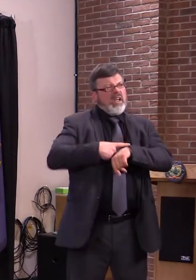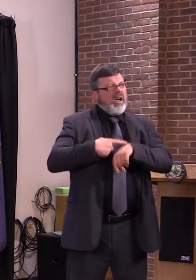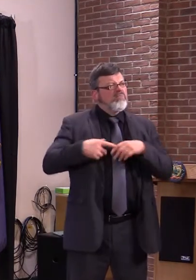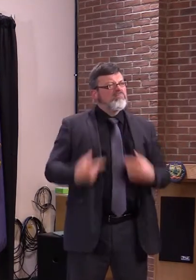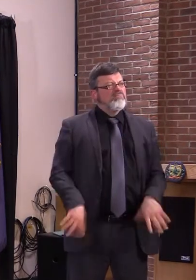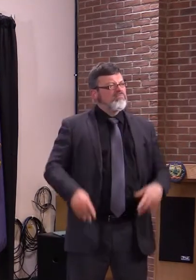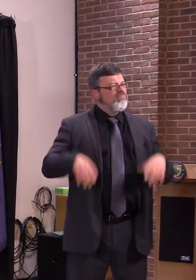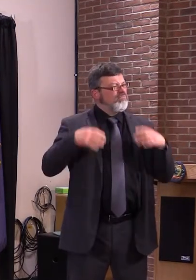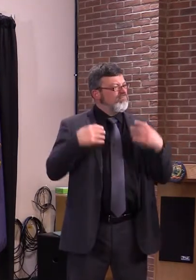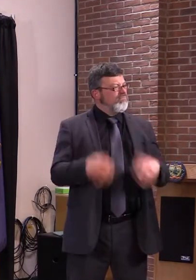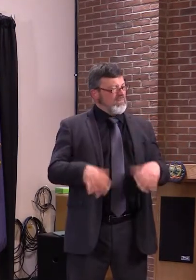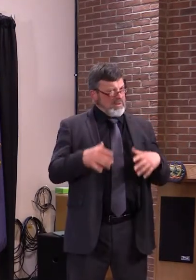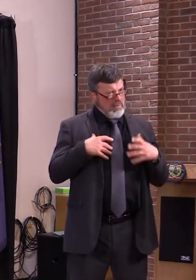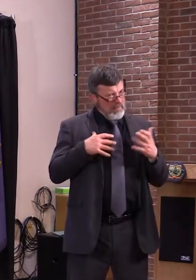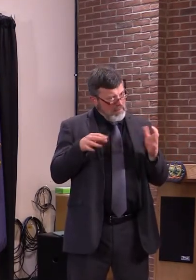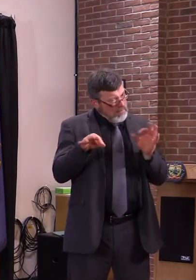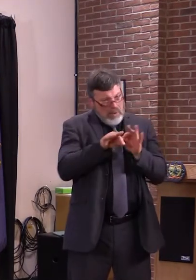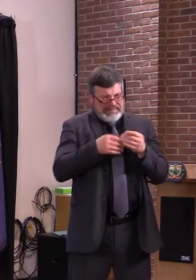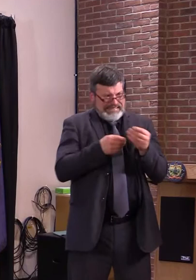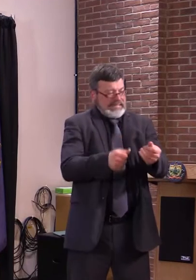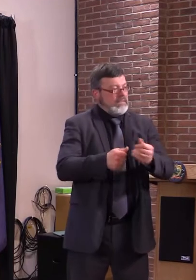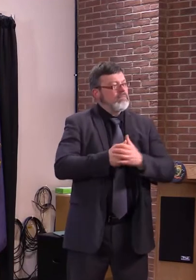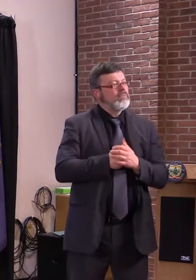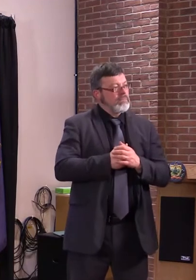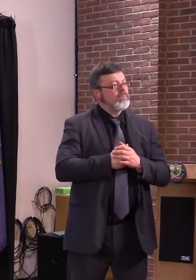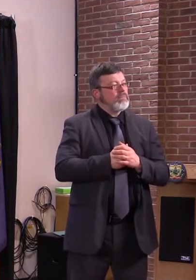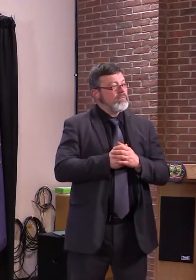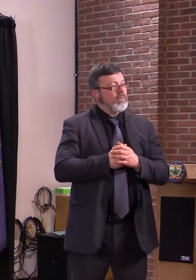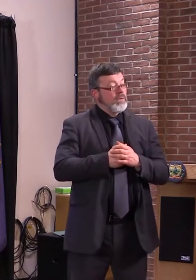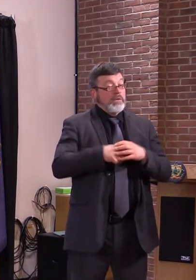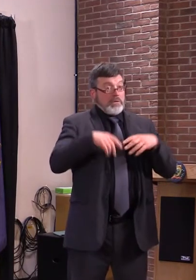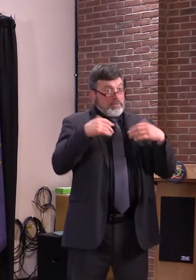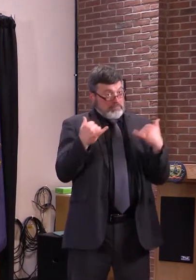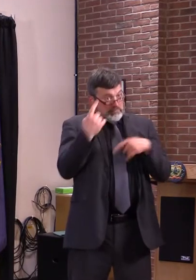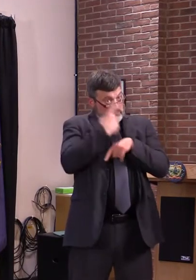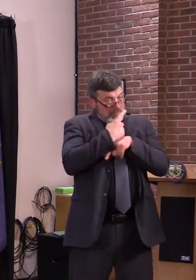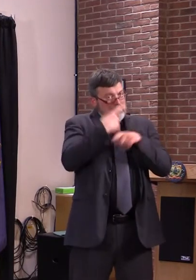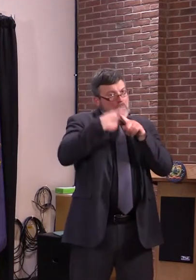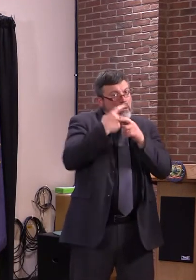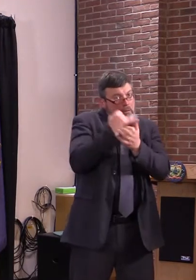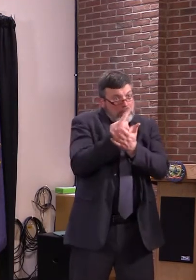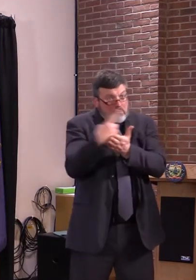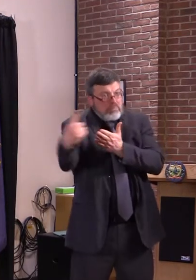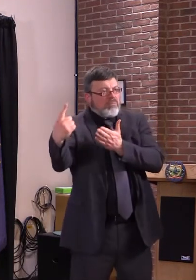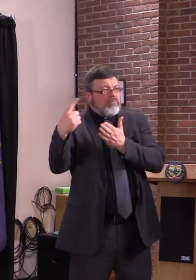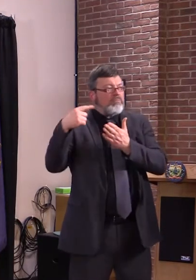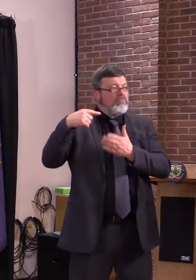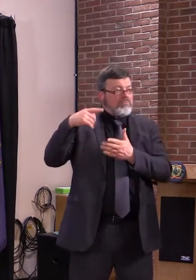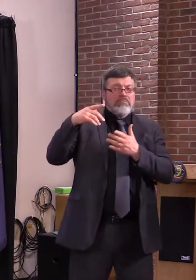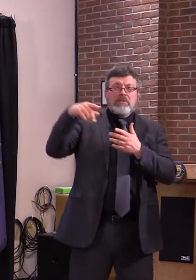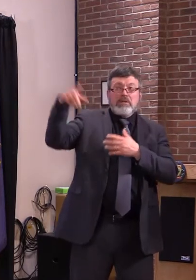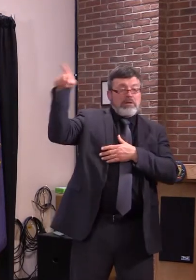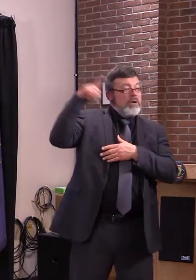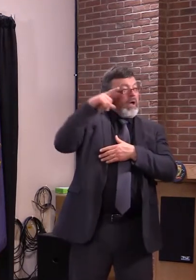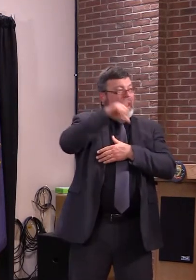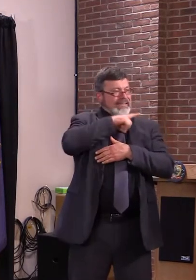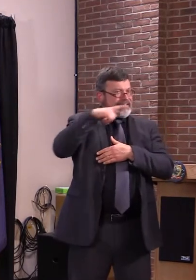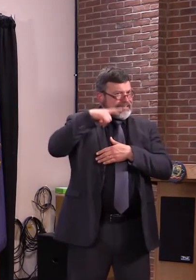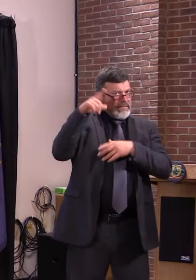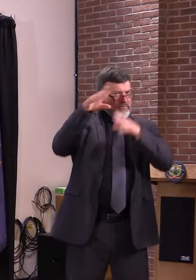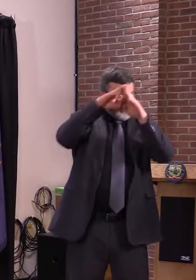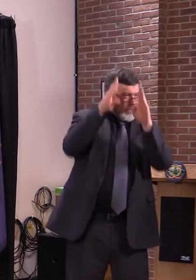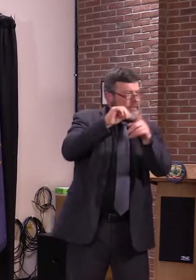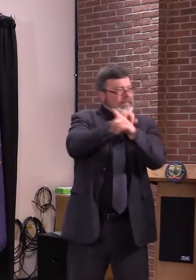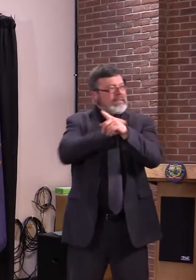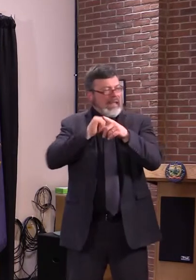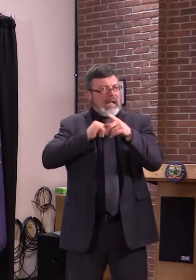This afternoon, and likely throughout the rest of the week, members of the House and Senate conference committees will meet to